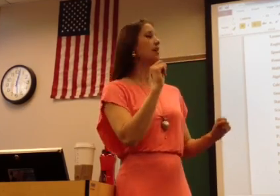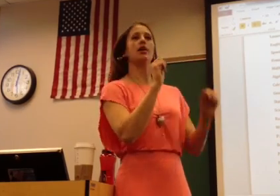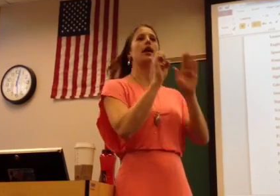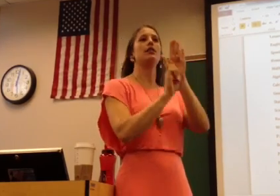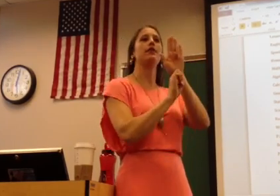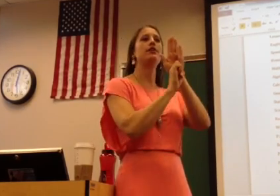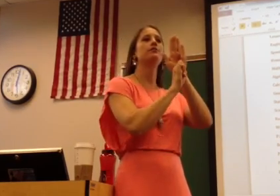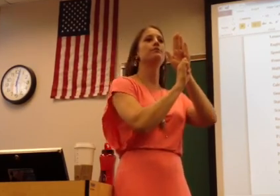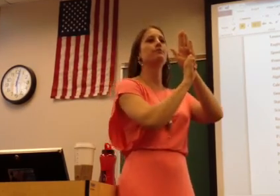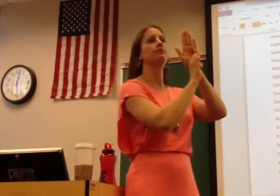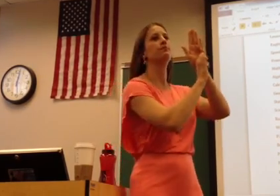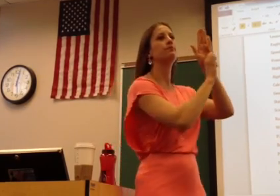Elevator.